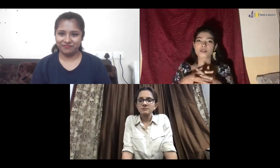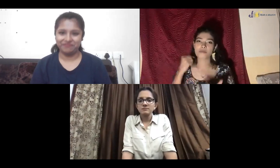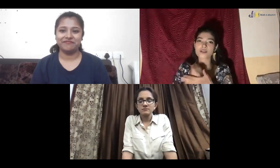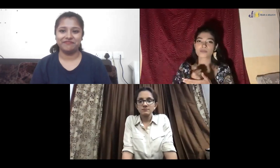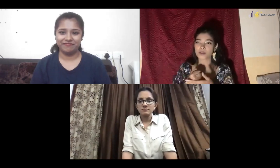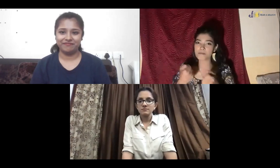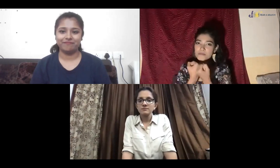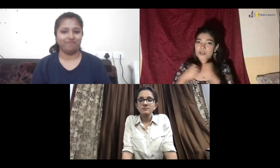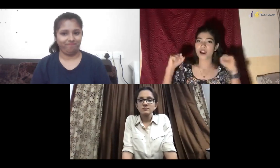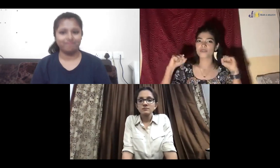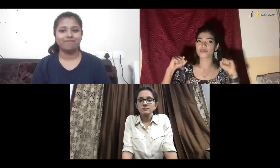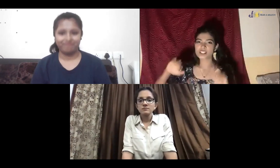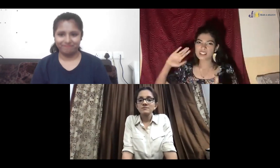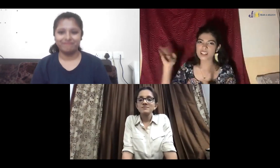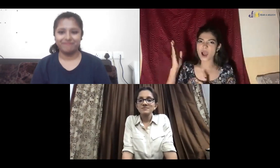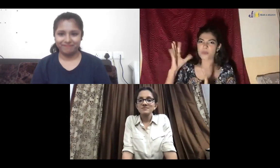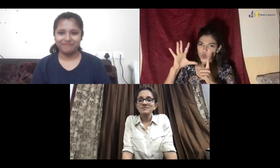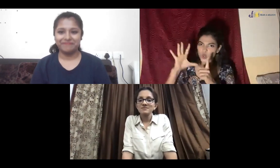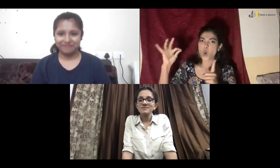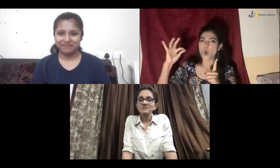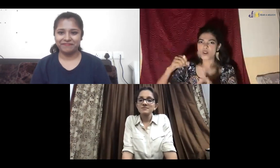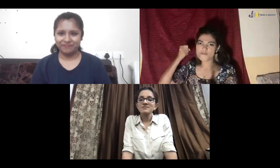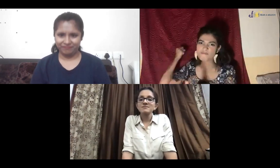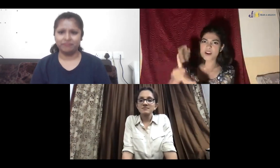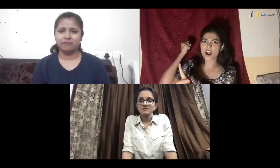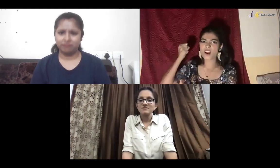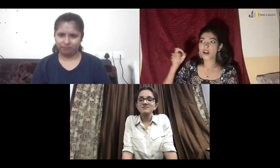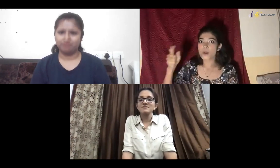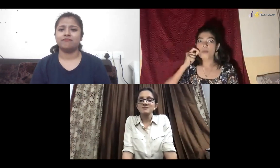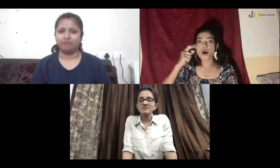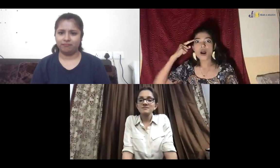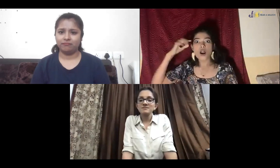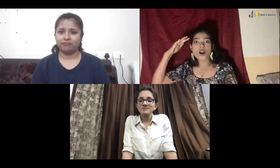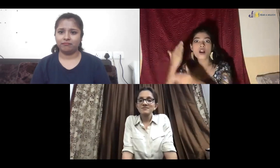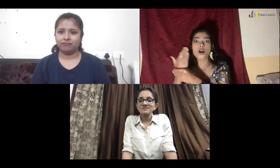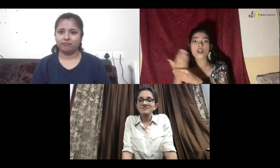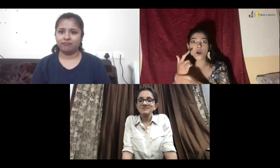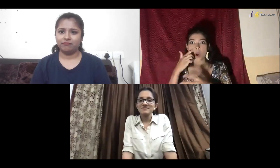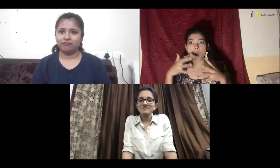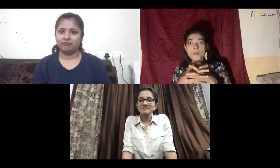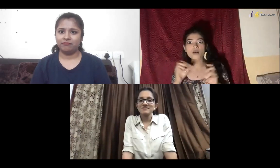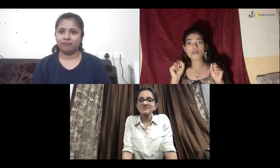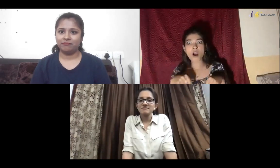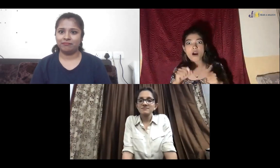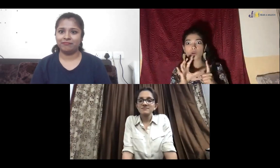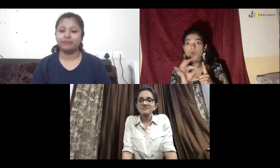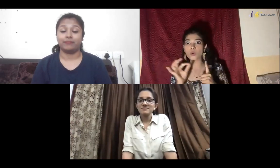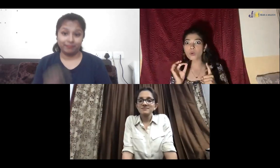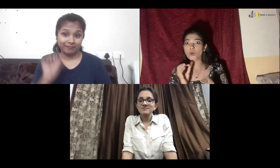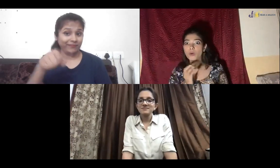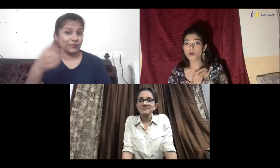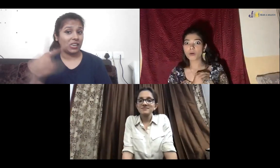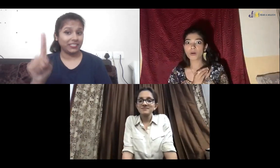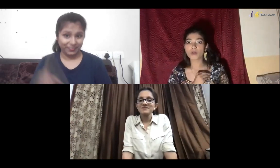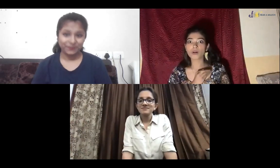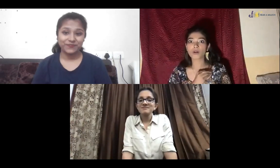But the point is that woman has to be independent. You have to show that, yeah, you are brave